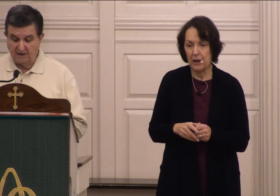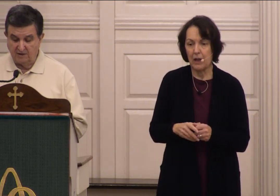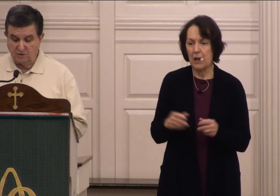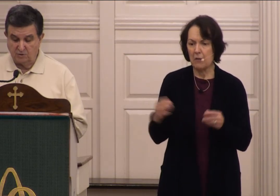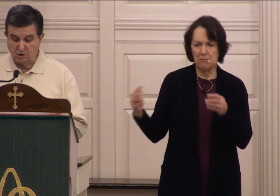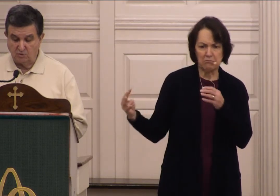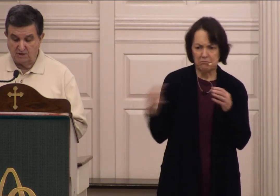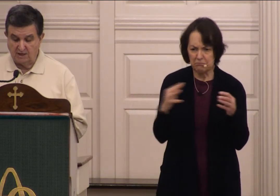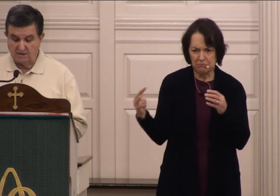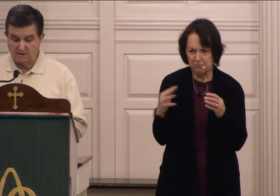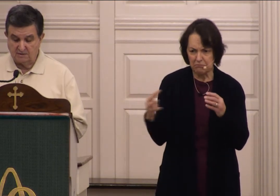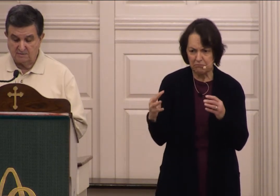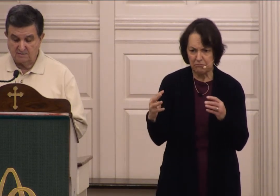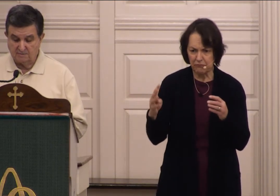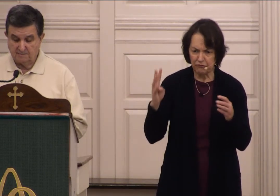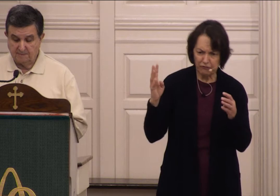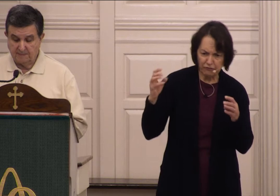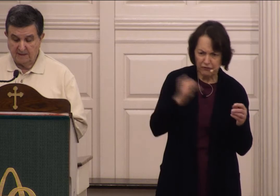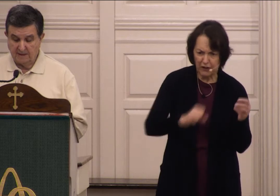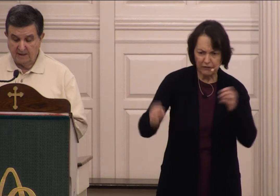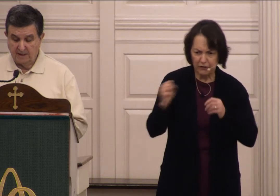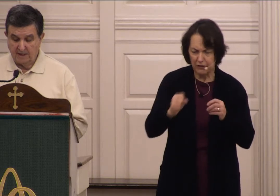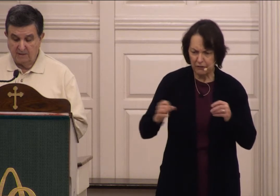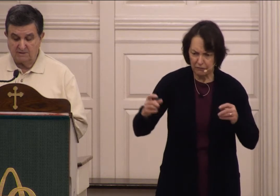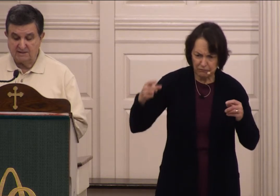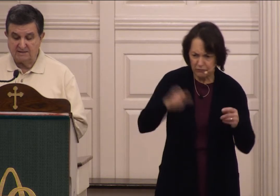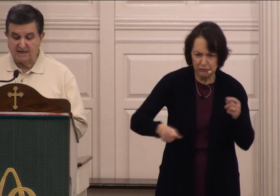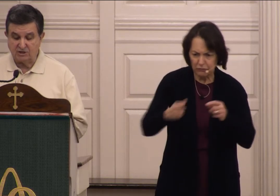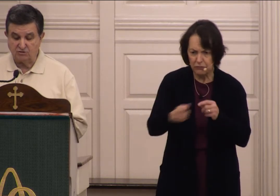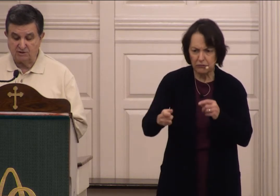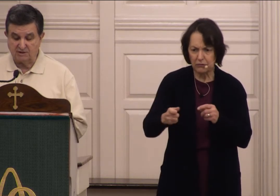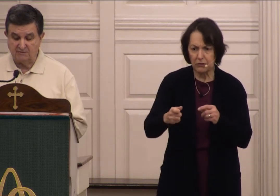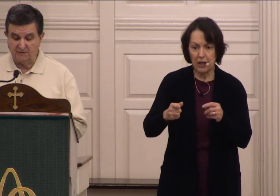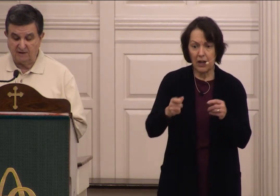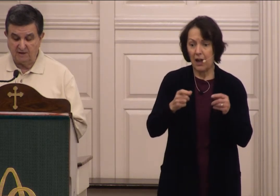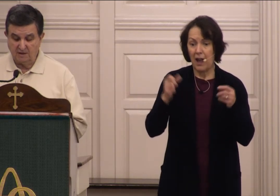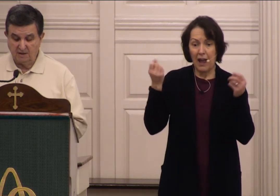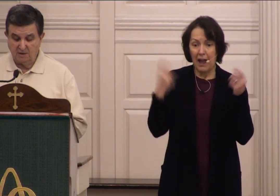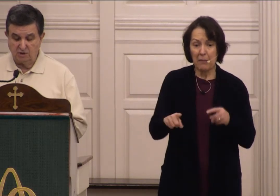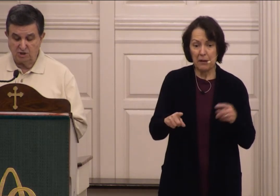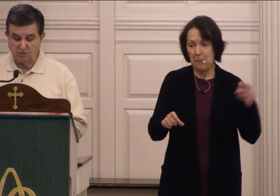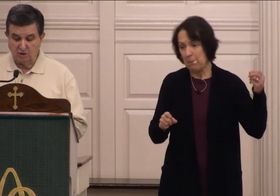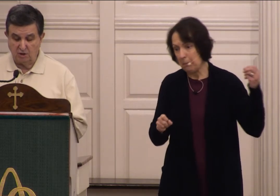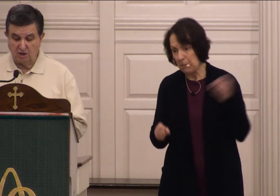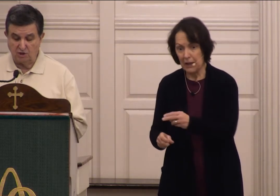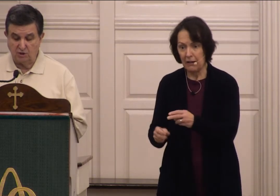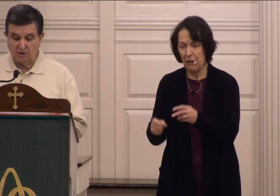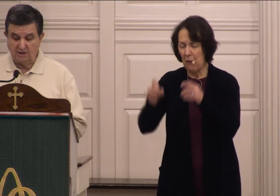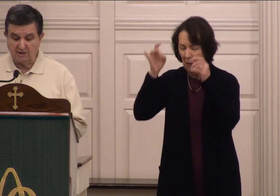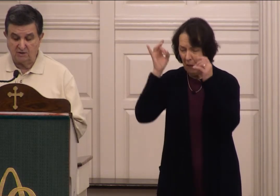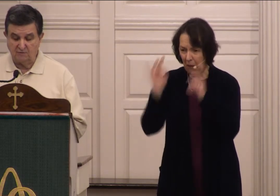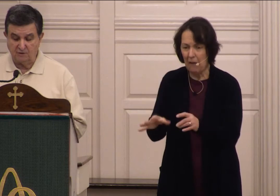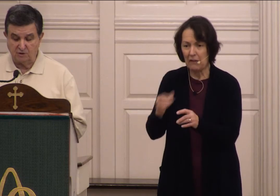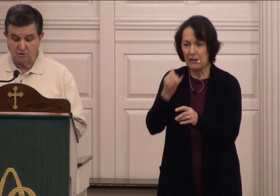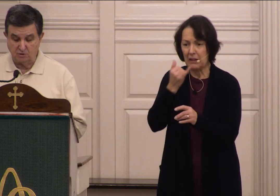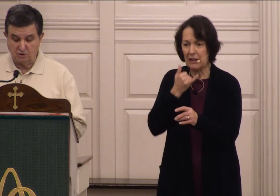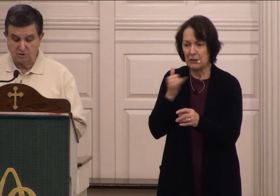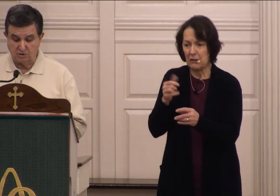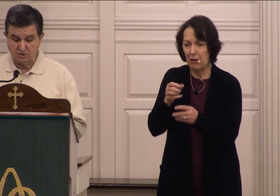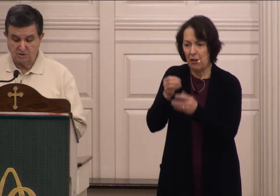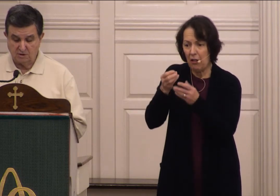his own tent. It was a disastrous defeat in which Israel lost 30,000 foot